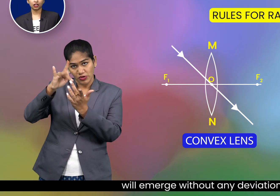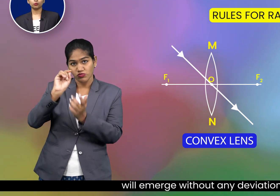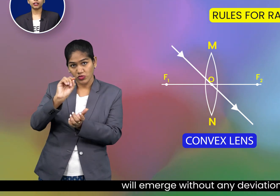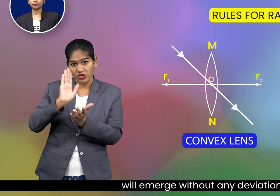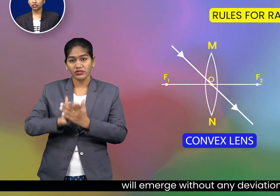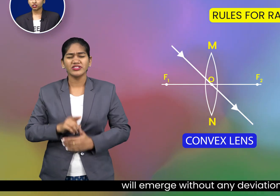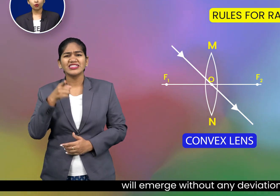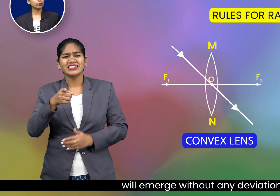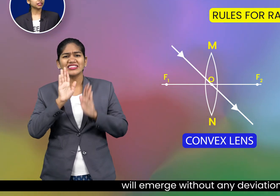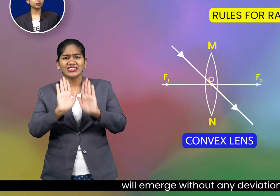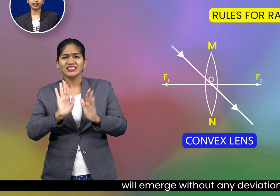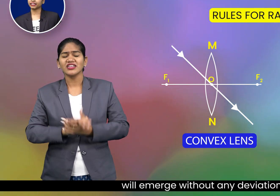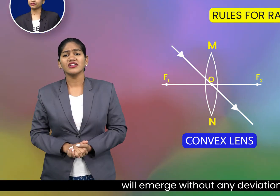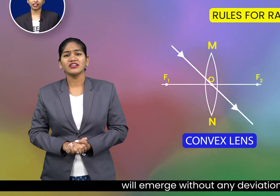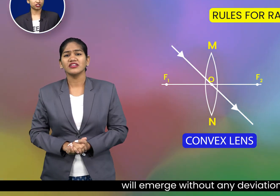will emerge without any deviation.